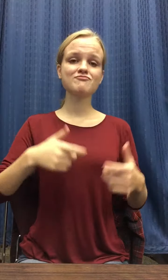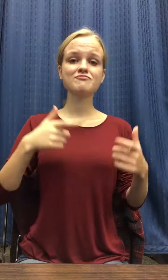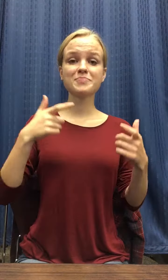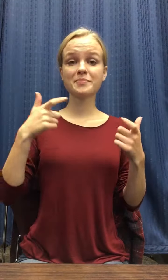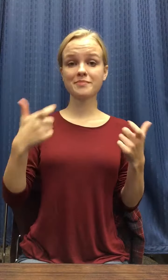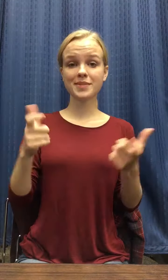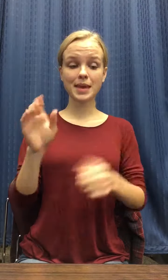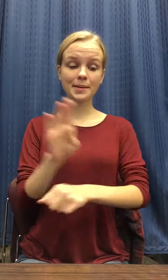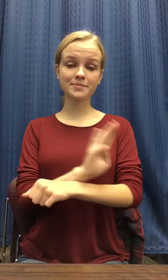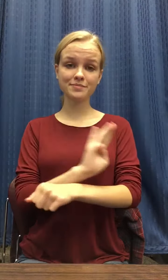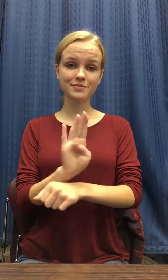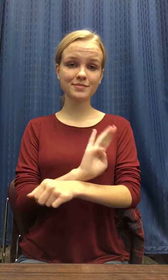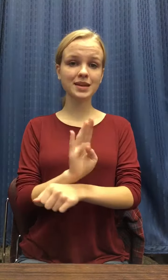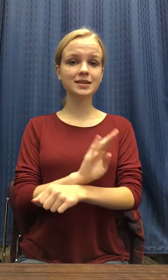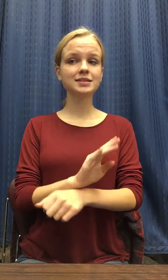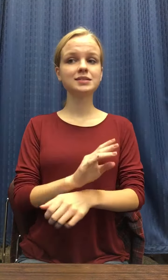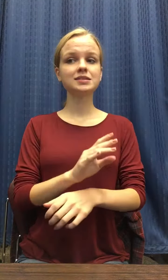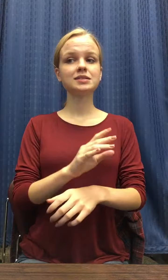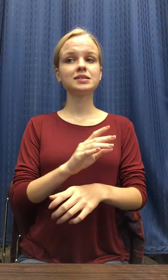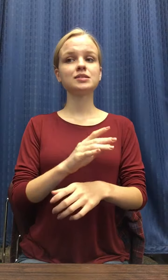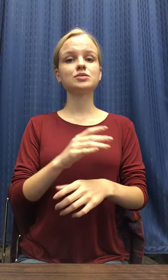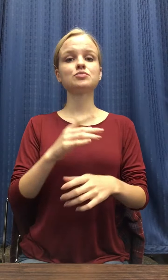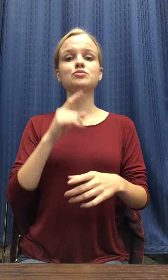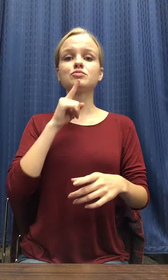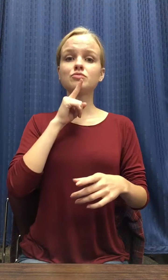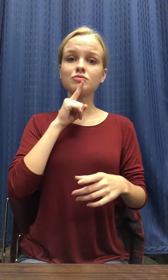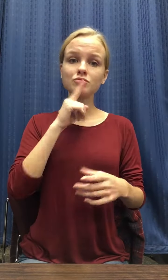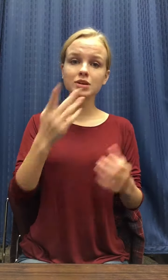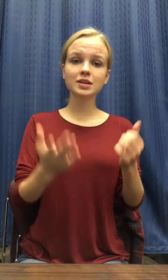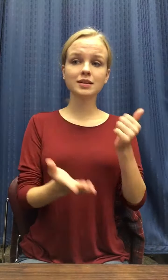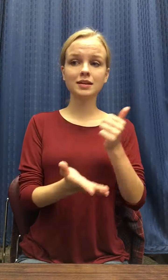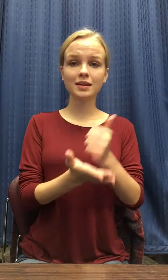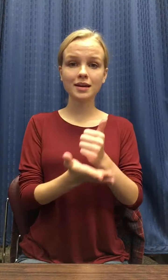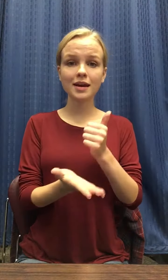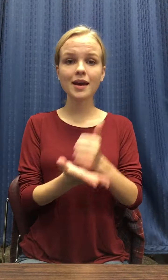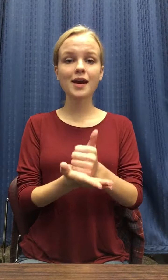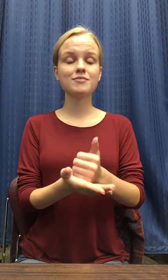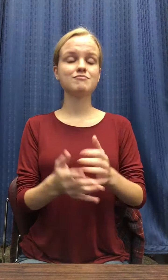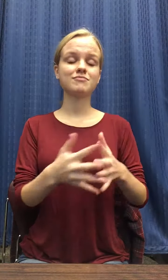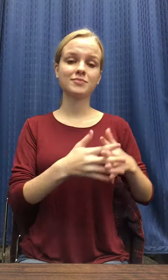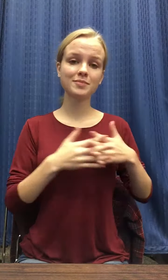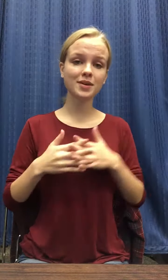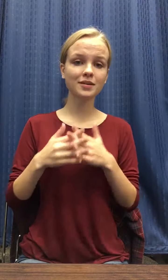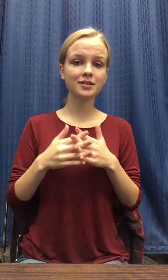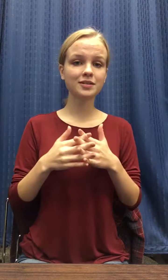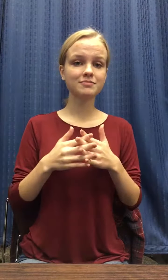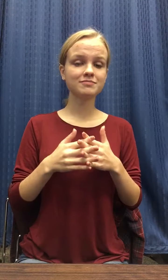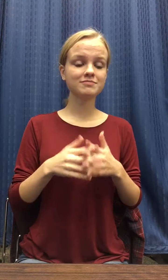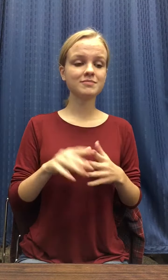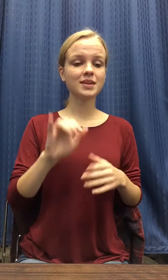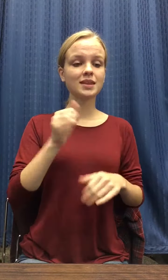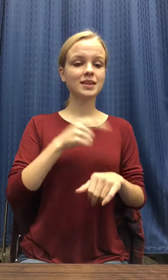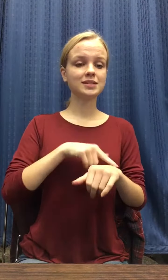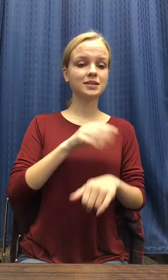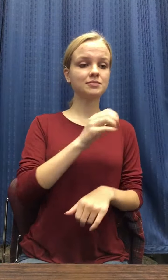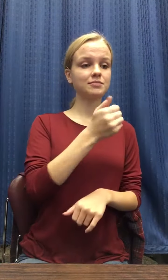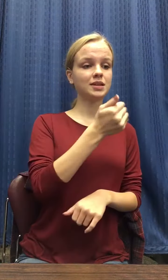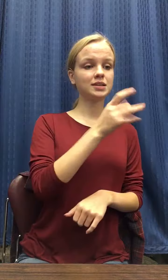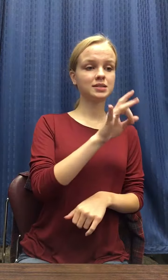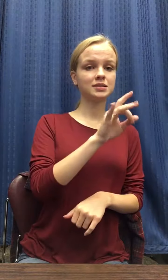America. Between that time period of 1865 to 1914, gross national